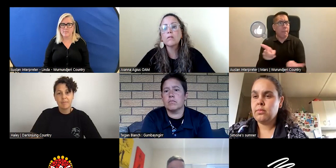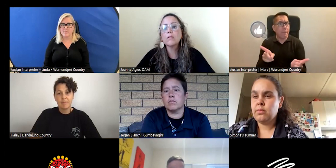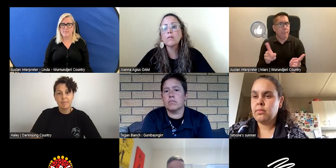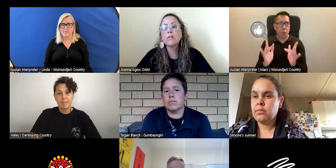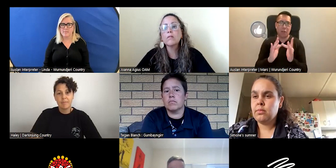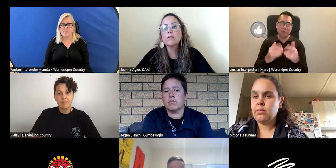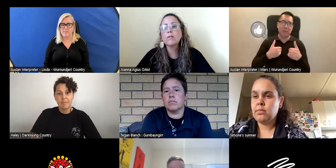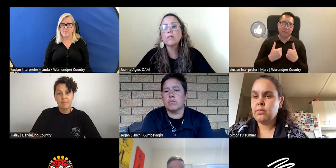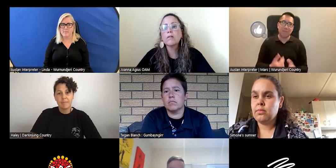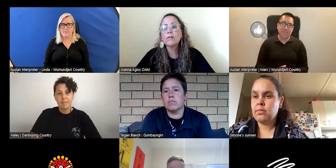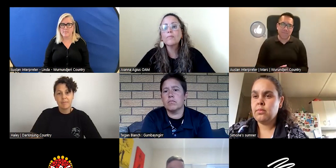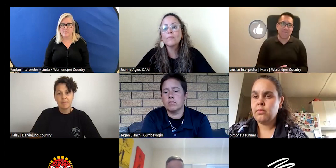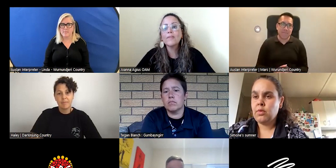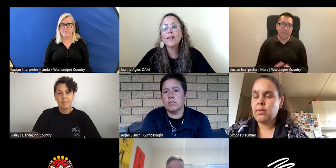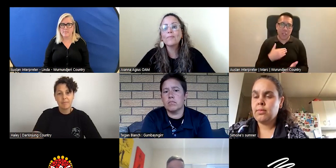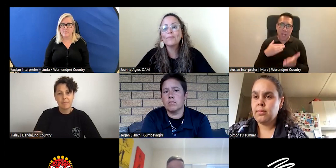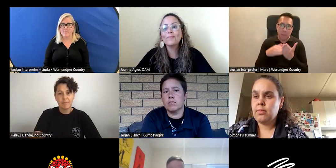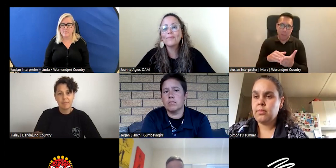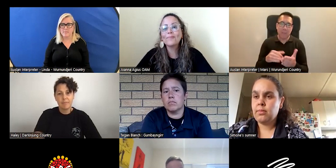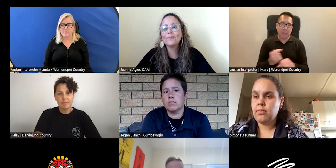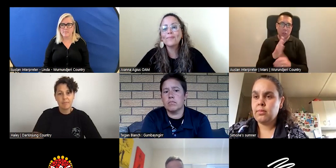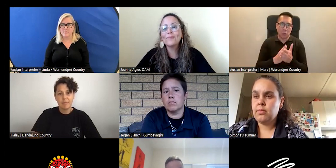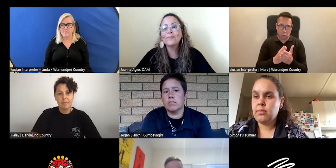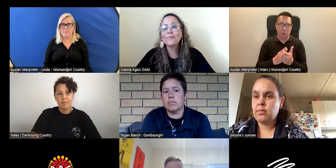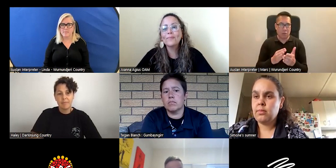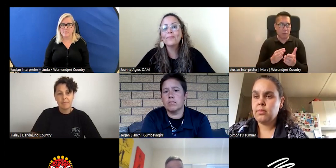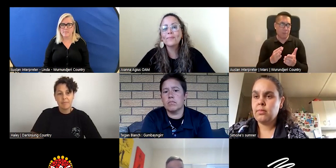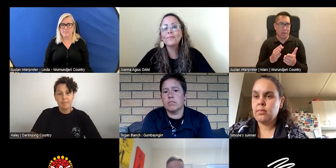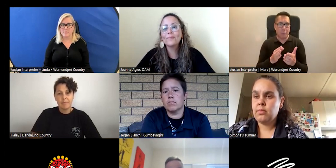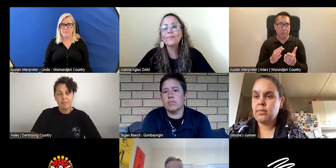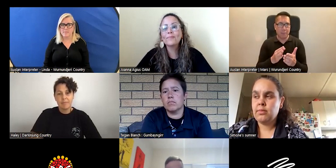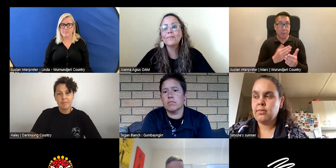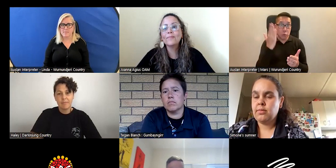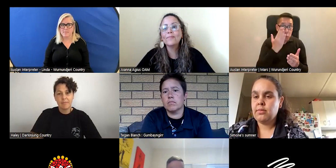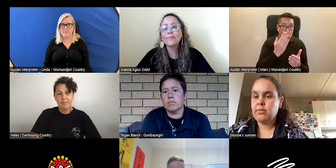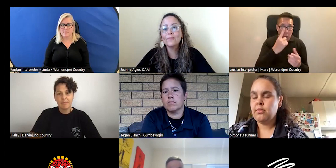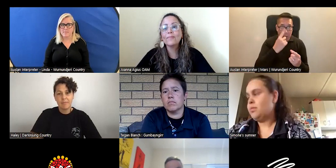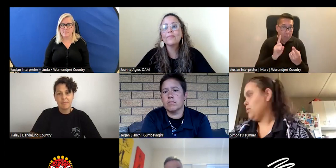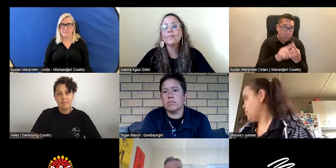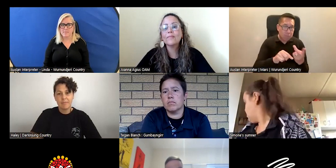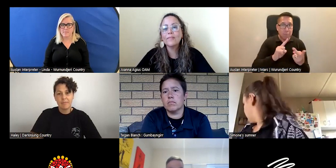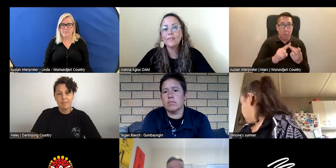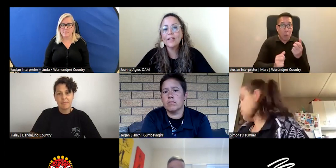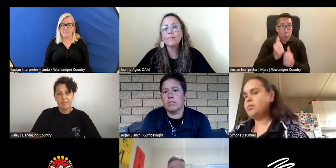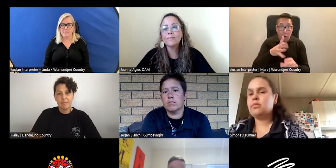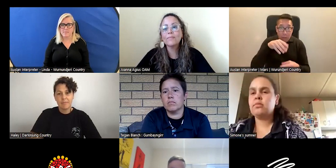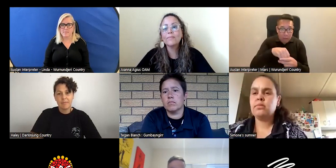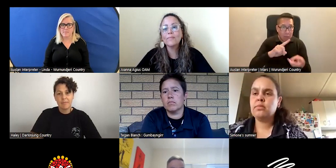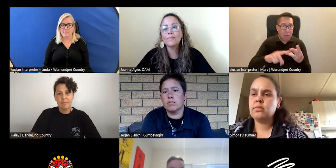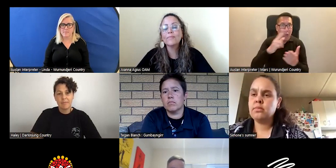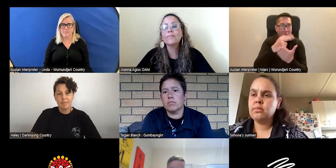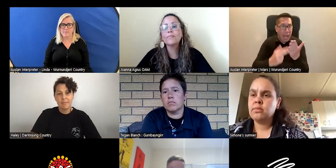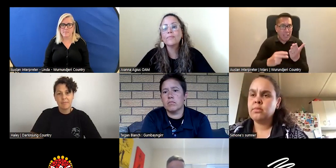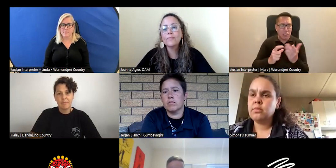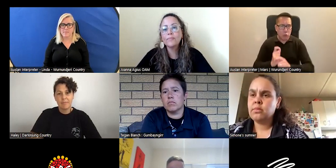system, you know, including school, sporting activities, arts and craft,